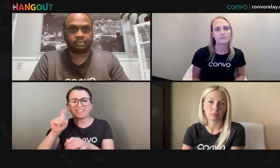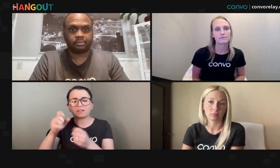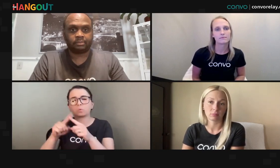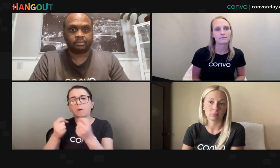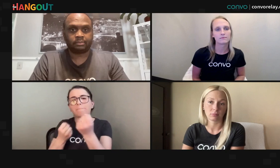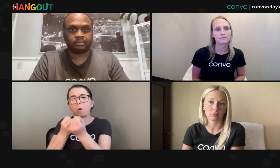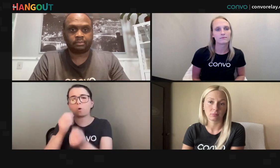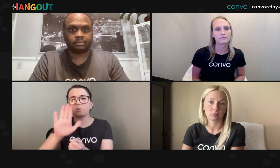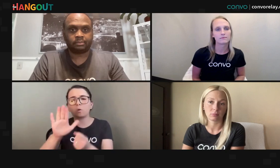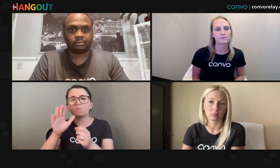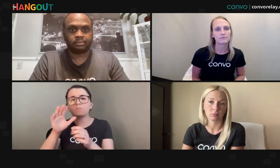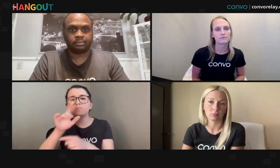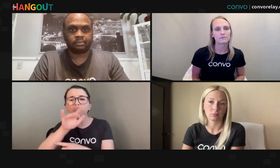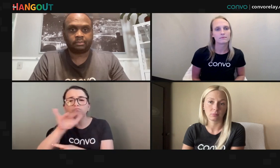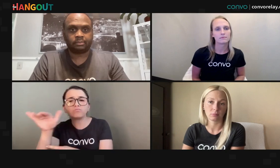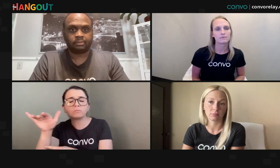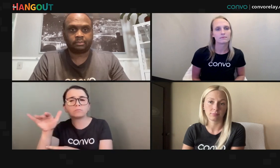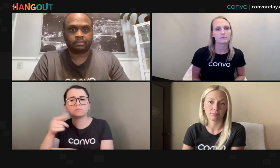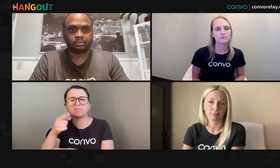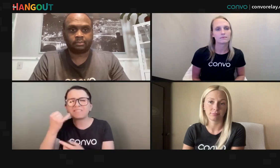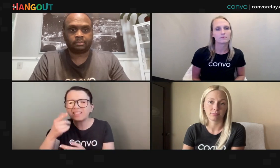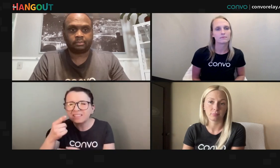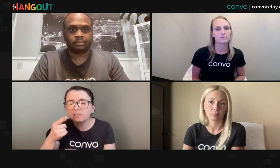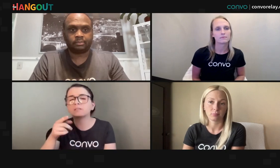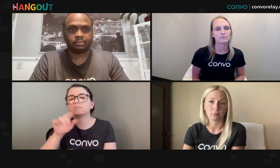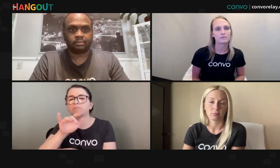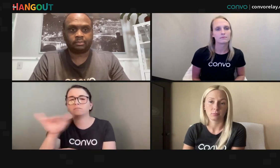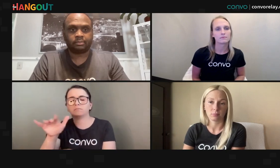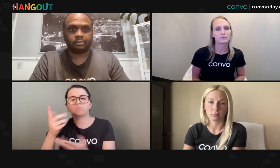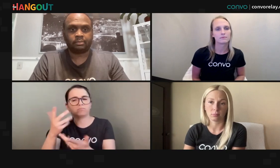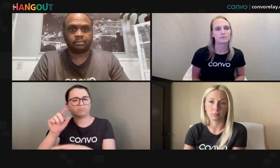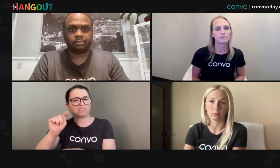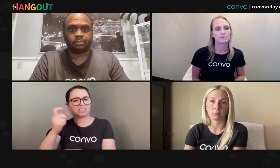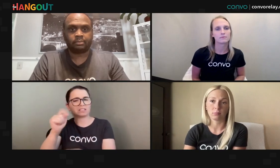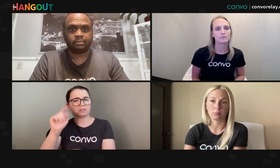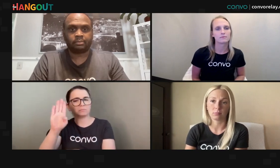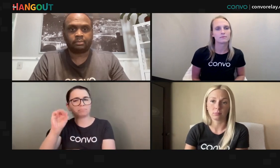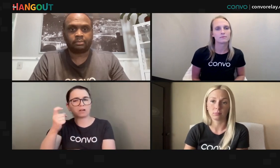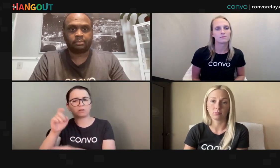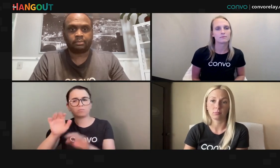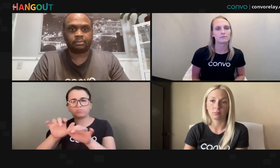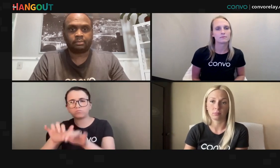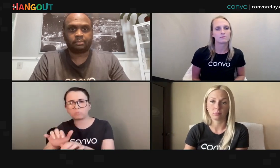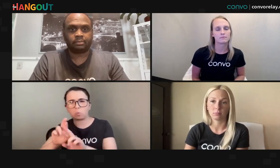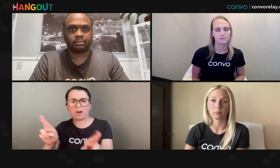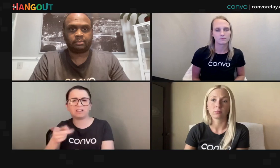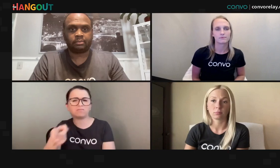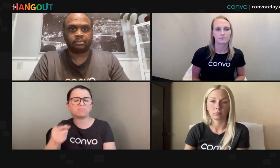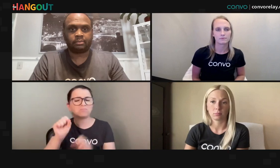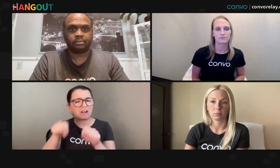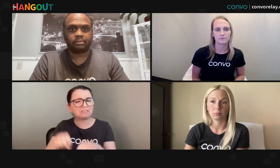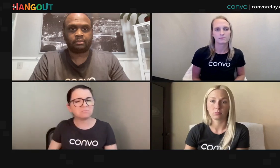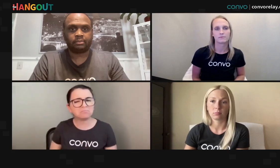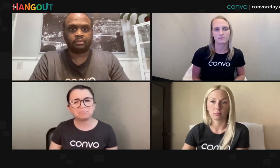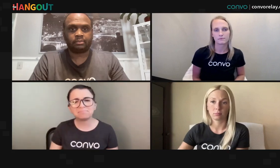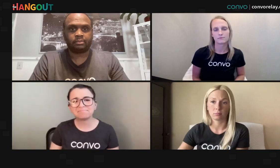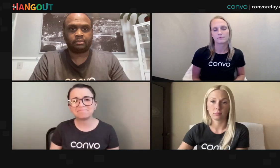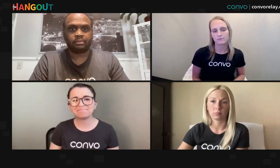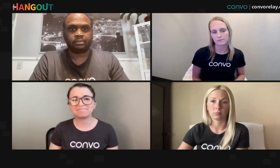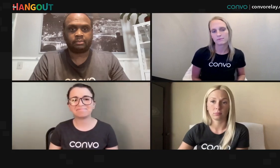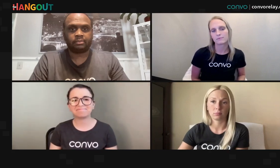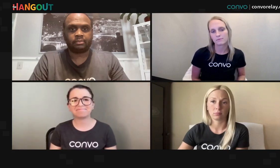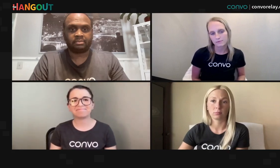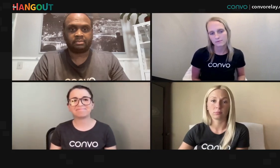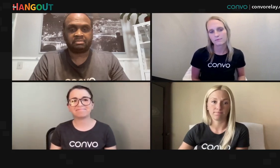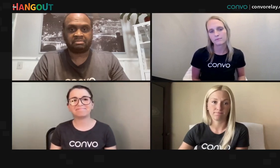So don't forget to put it in the text box. If you need to put anything that's going to support the spelling of something or any additional information, there's a